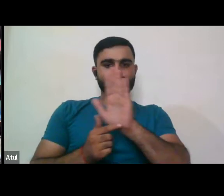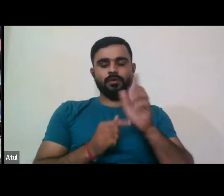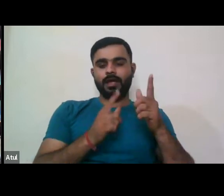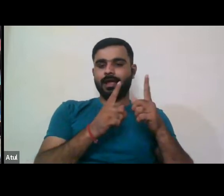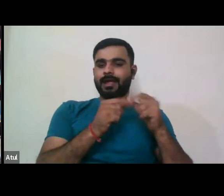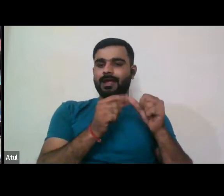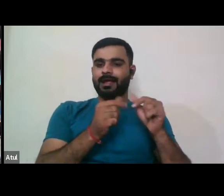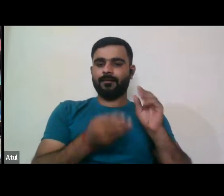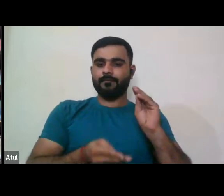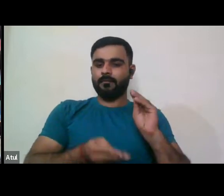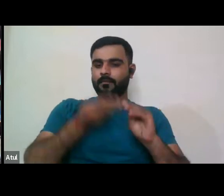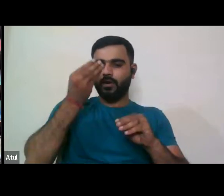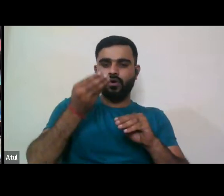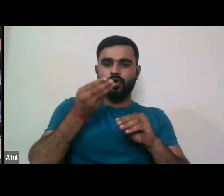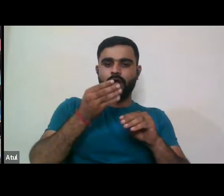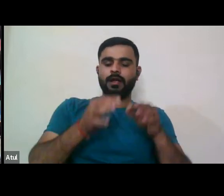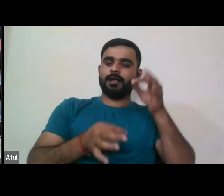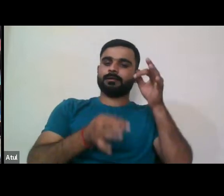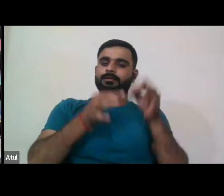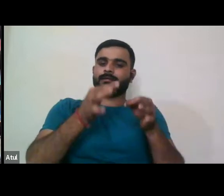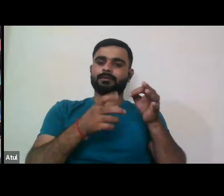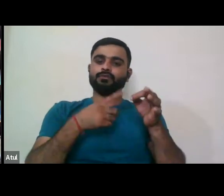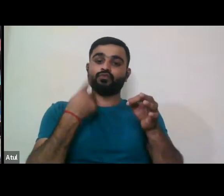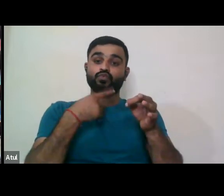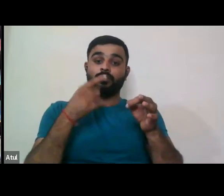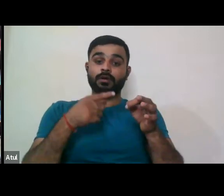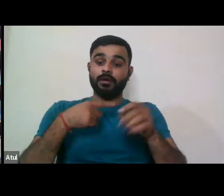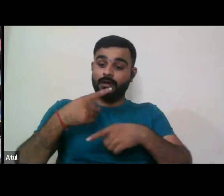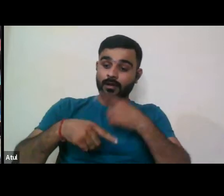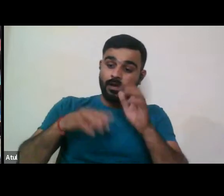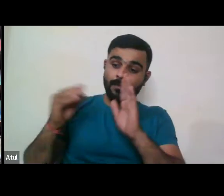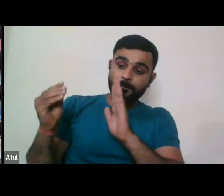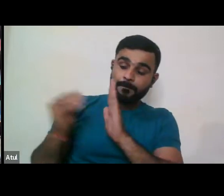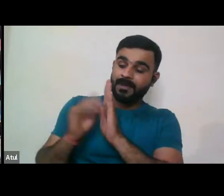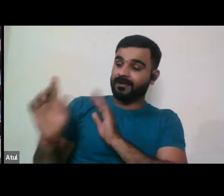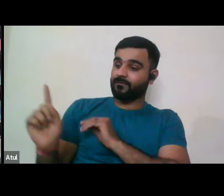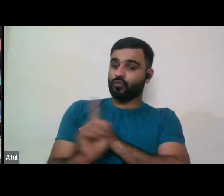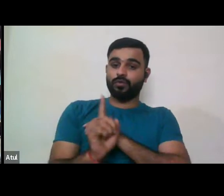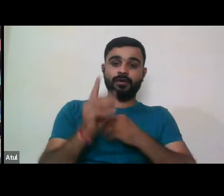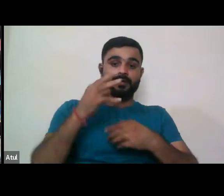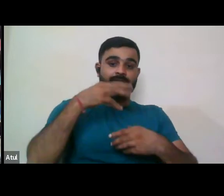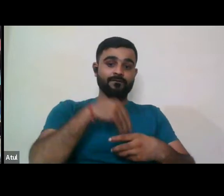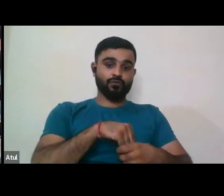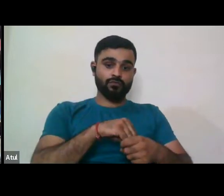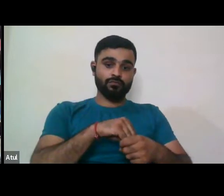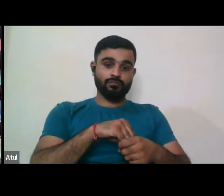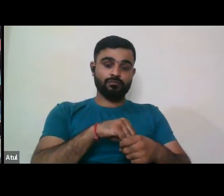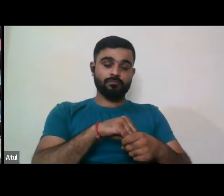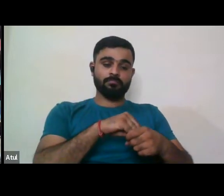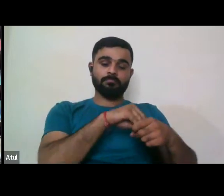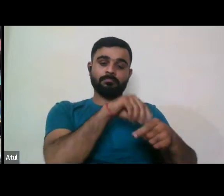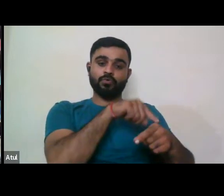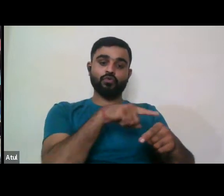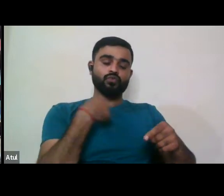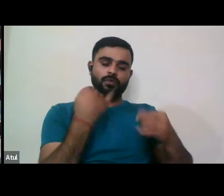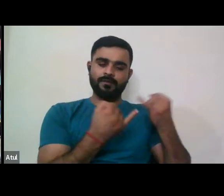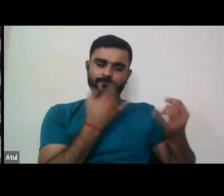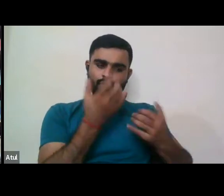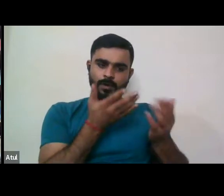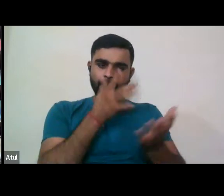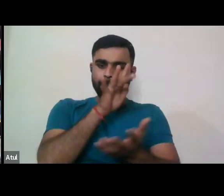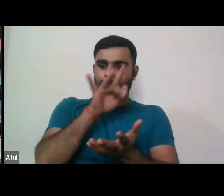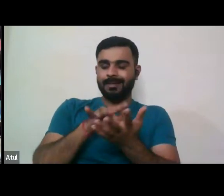that mostly it is the judges who they have appointed while they have headed the collegium who find a place